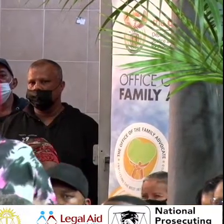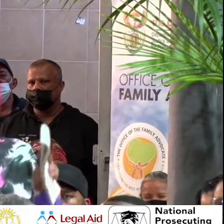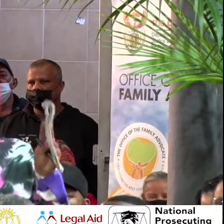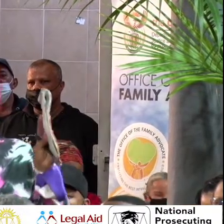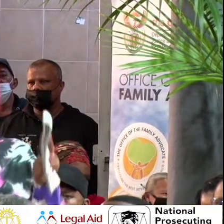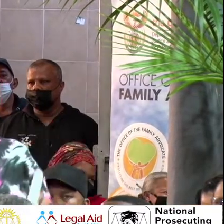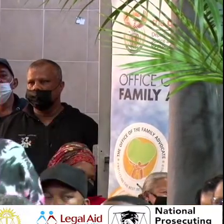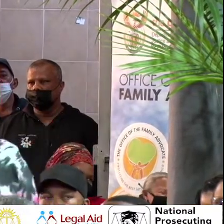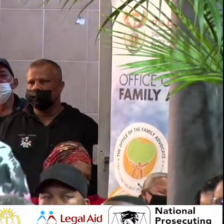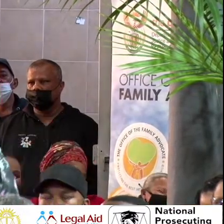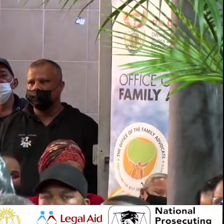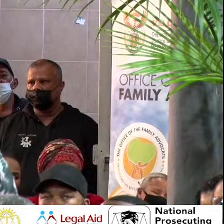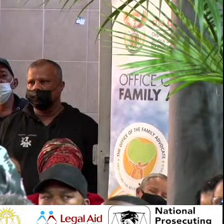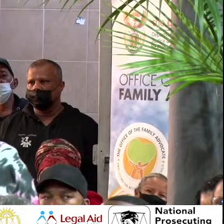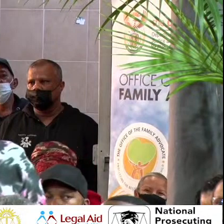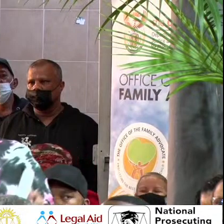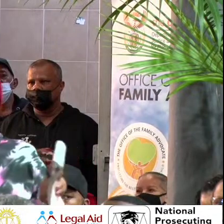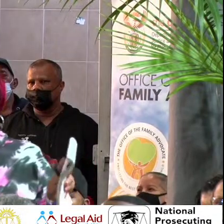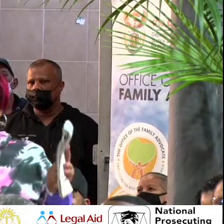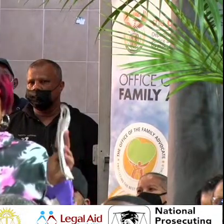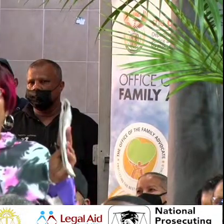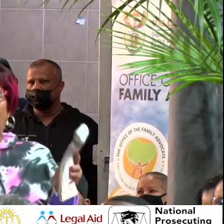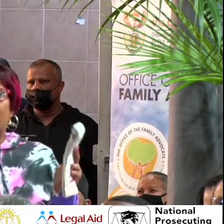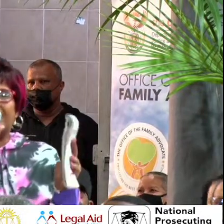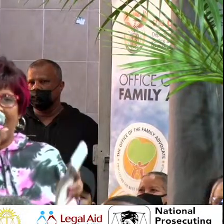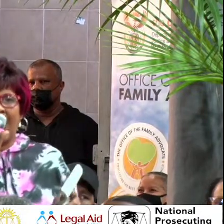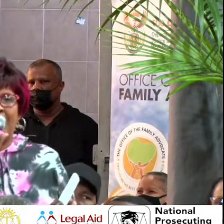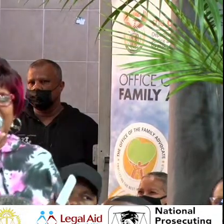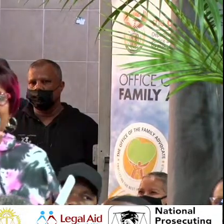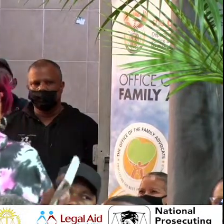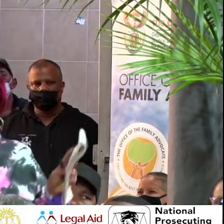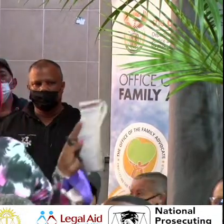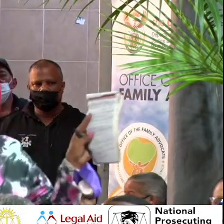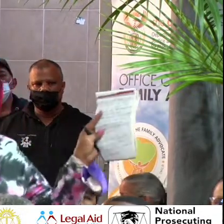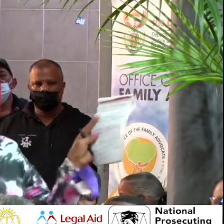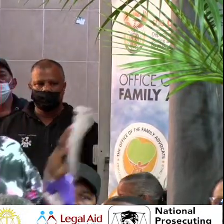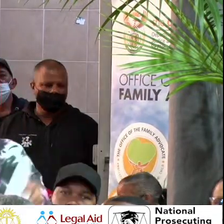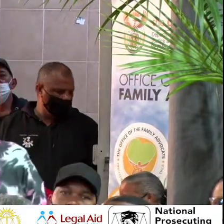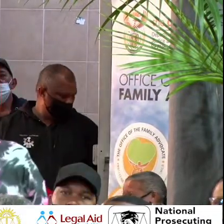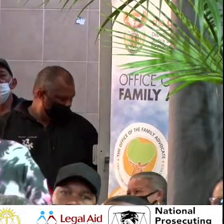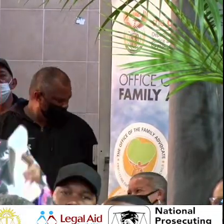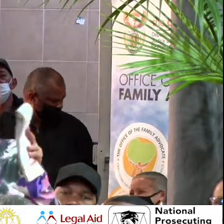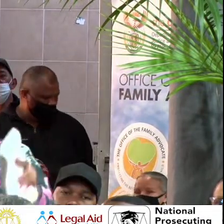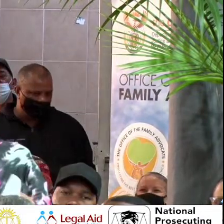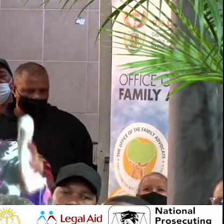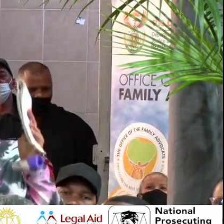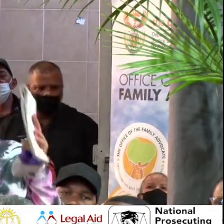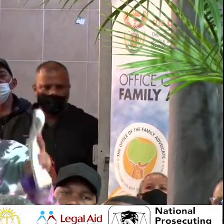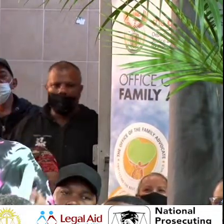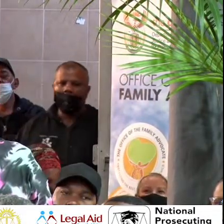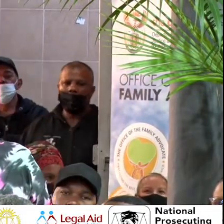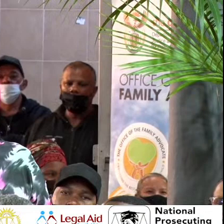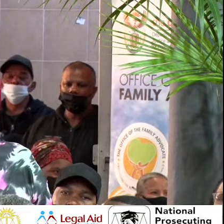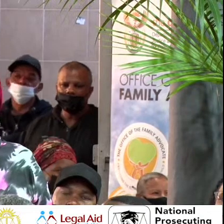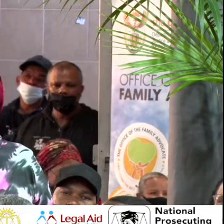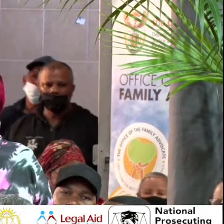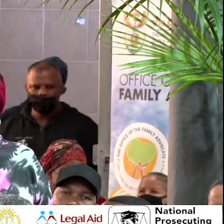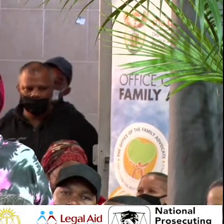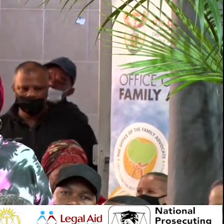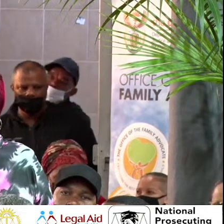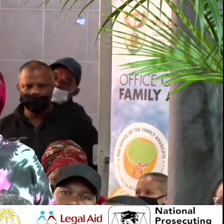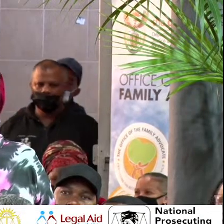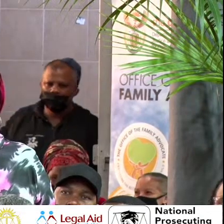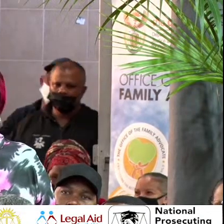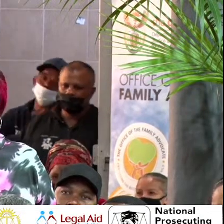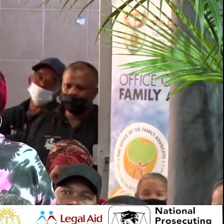community. There's times that I have to call them 3 or 4 times in a week and not even get one answer. And